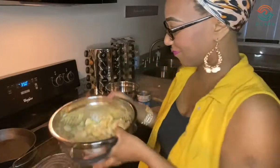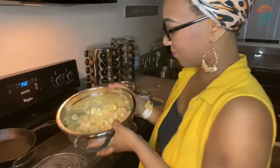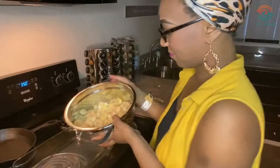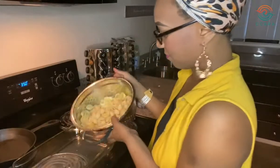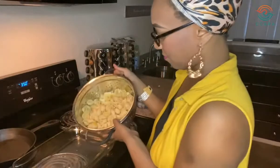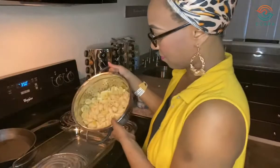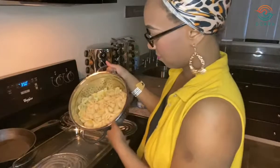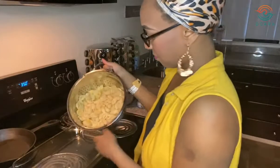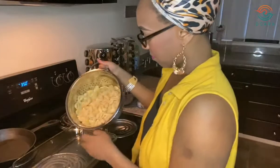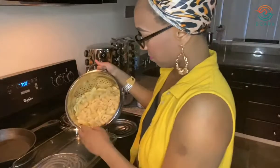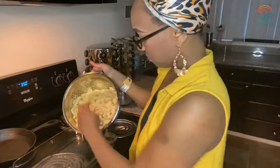Cold water did its job.